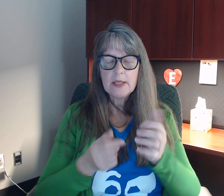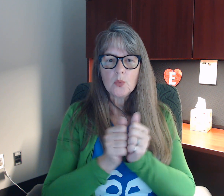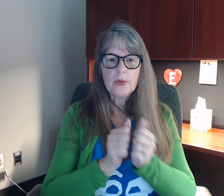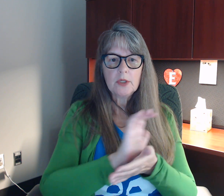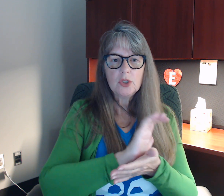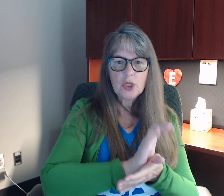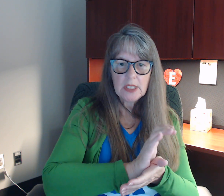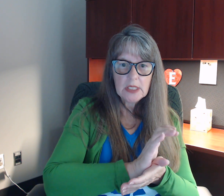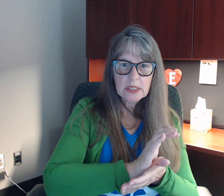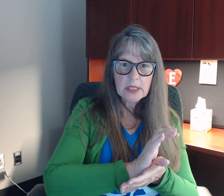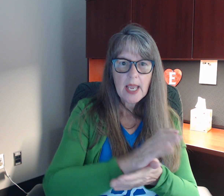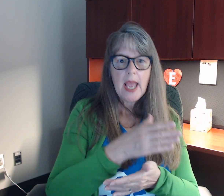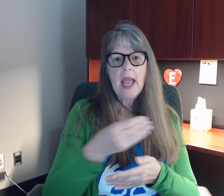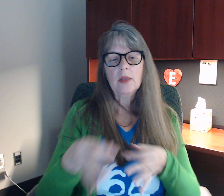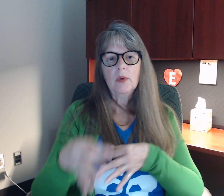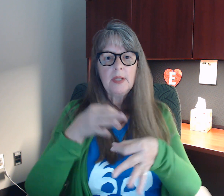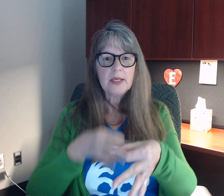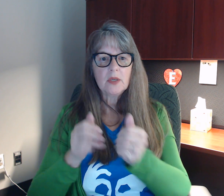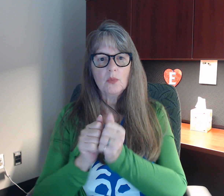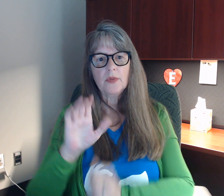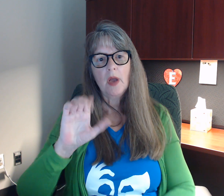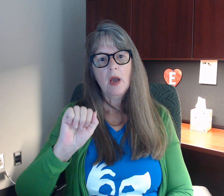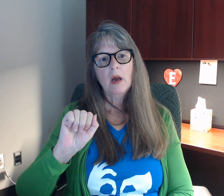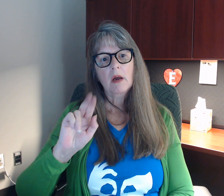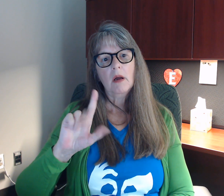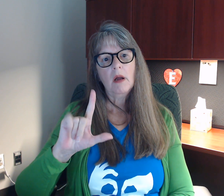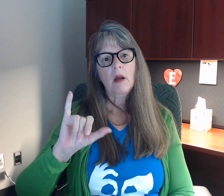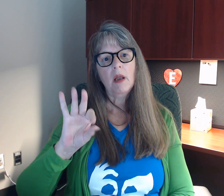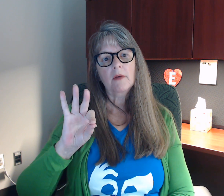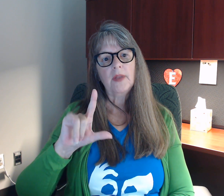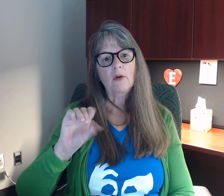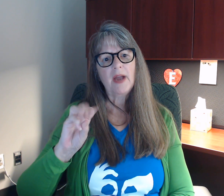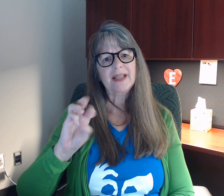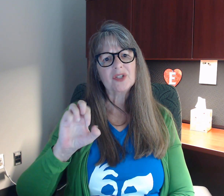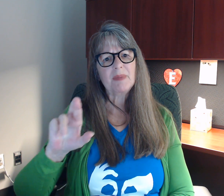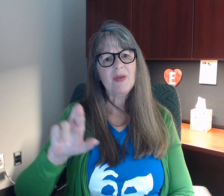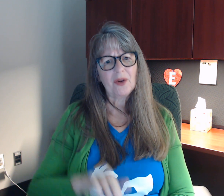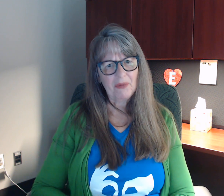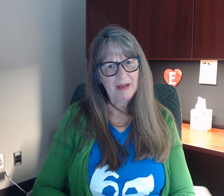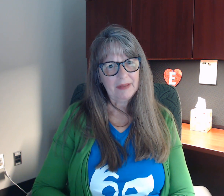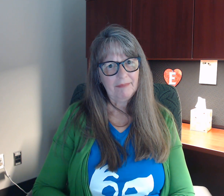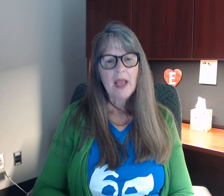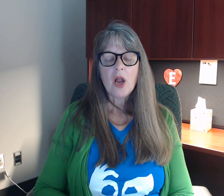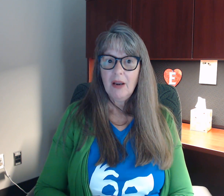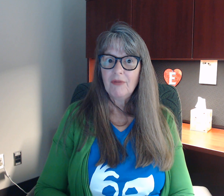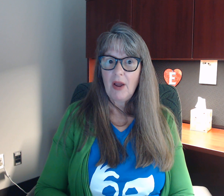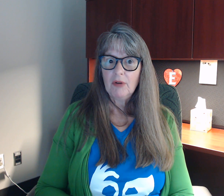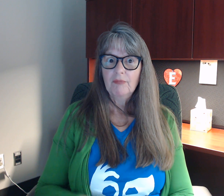with cheese, and they replace it with cauliflower, if I can spell that correctly, cauliflower.